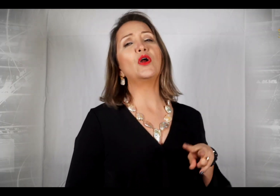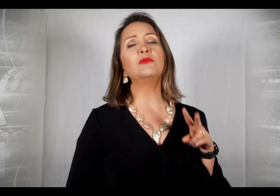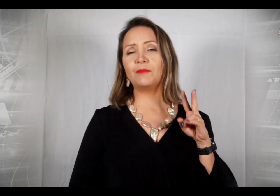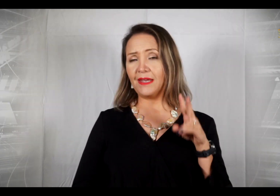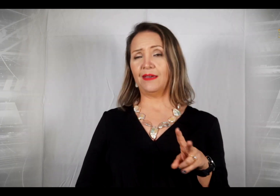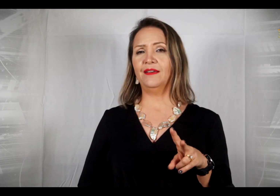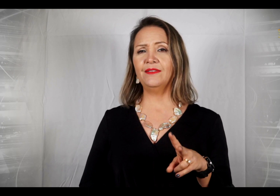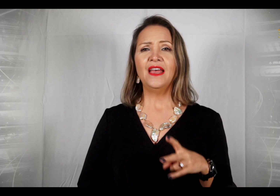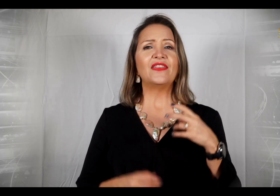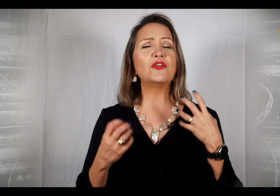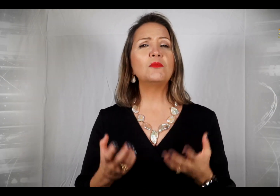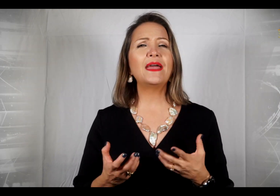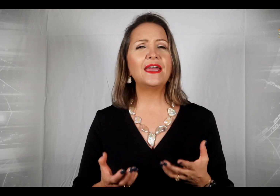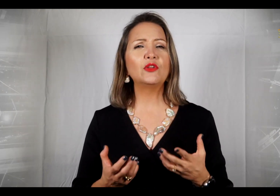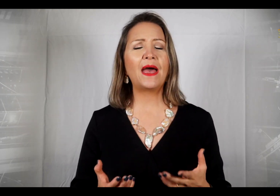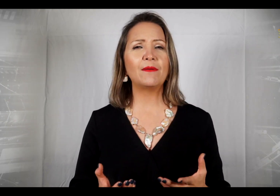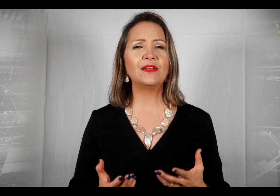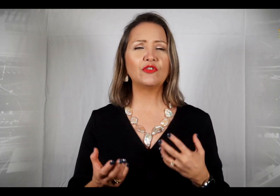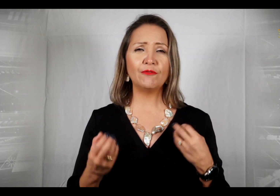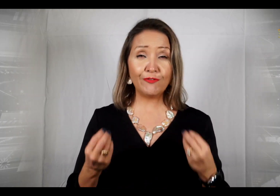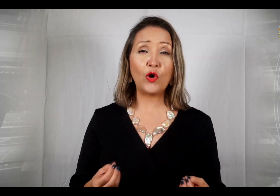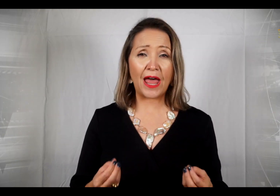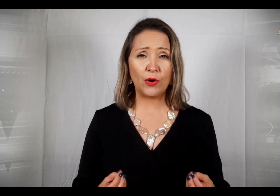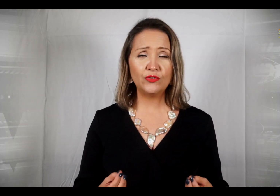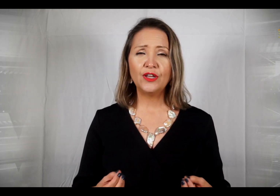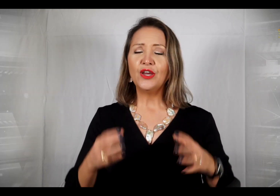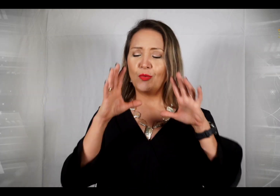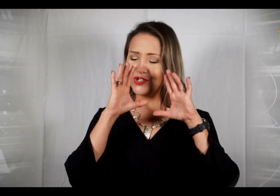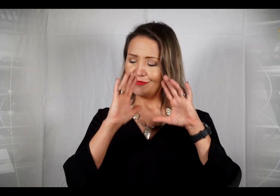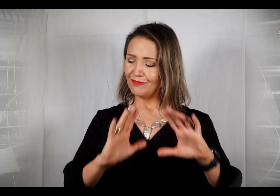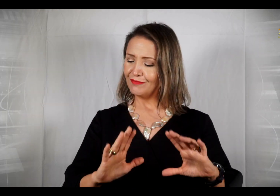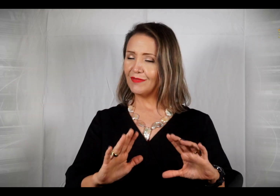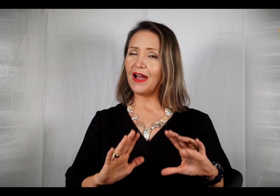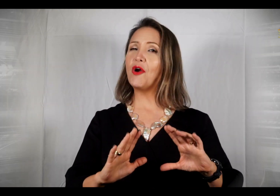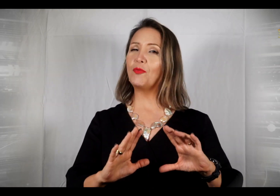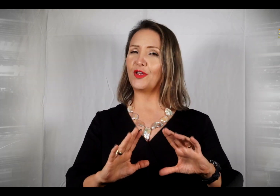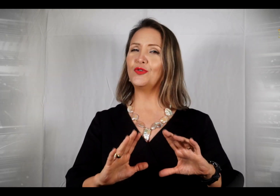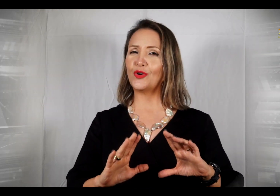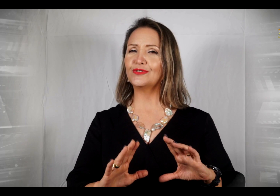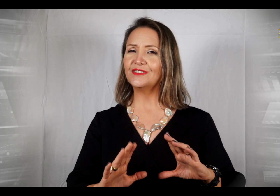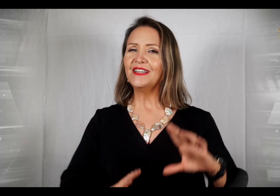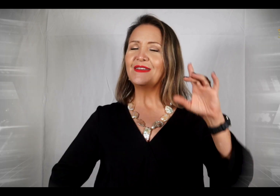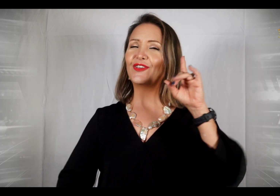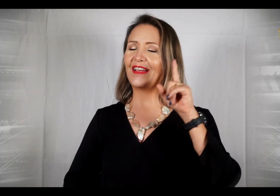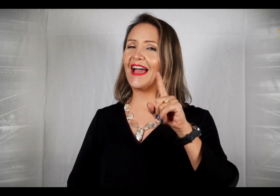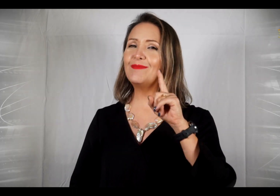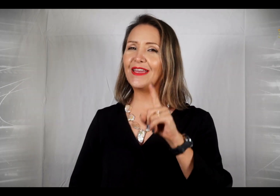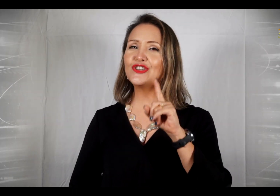problem is that you might end up having some fallout, which I hope that you don't, because I made sure